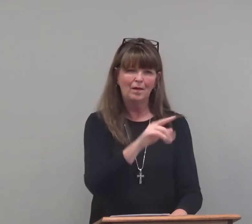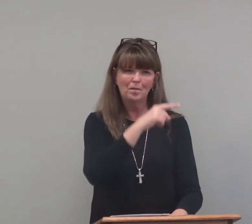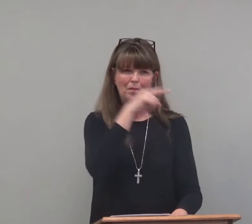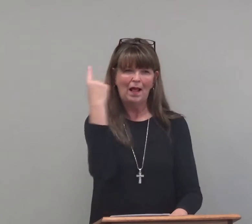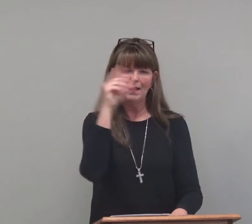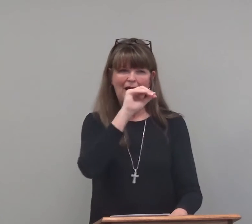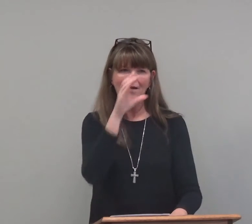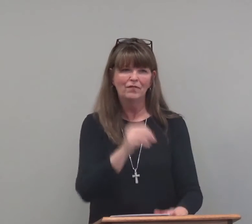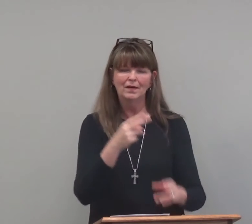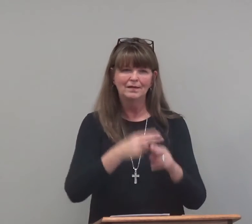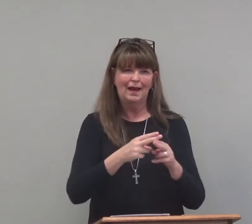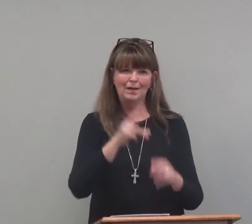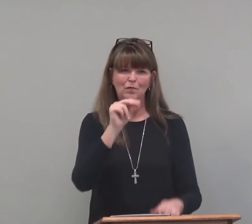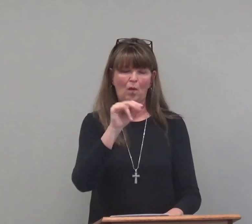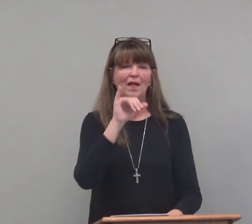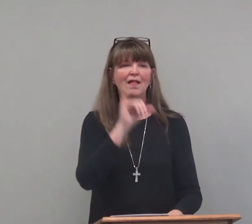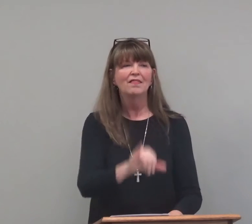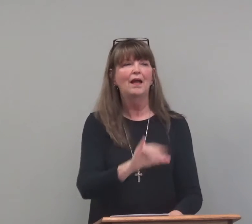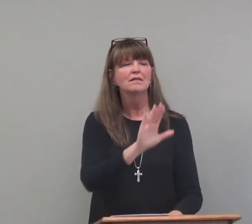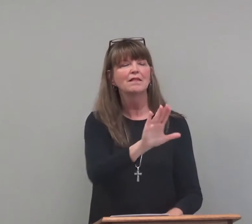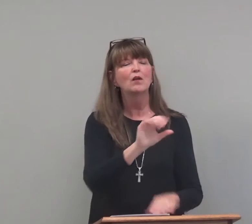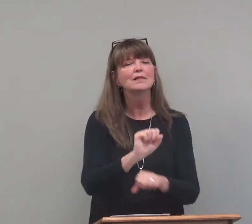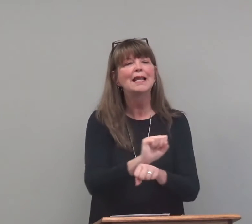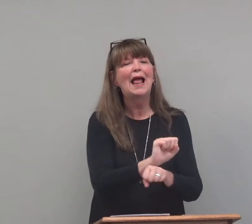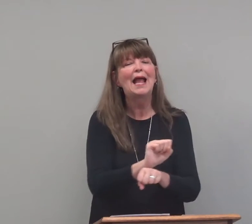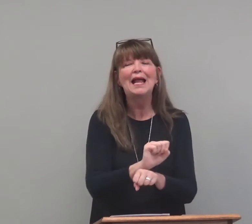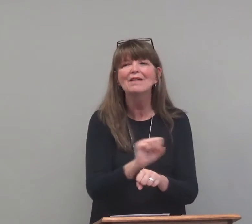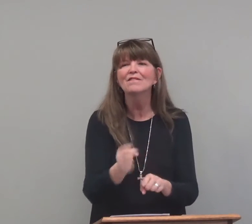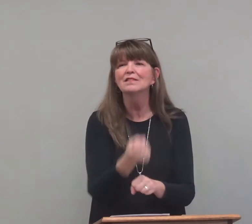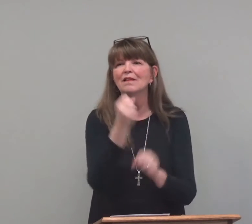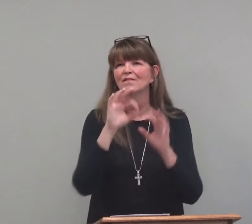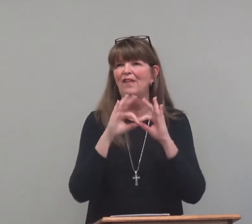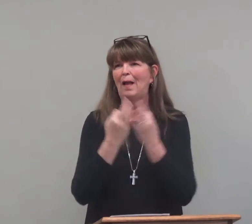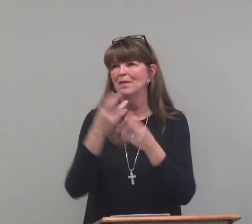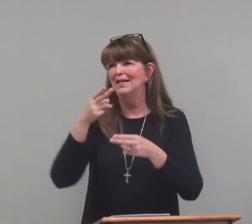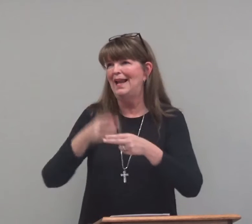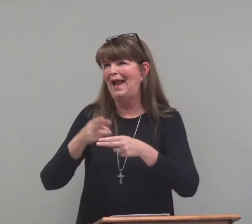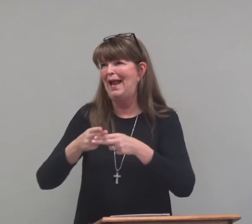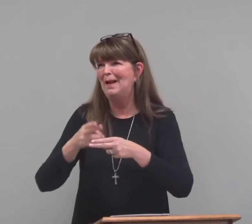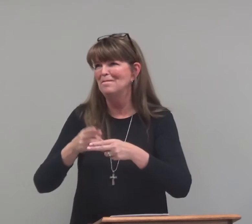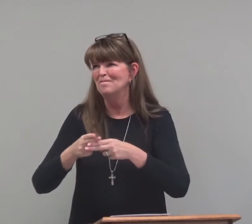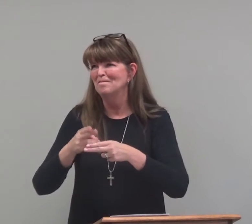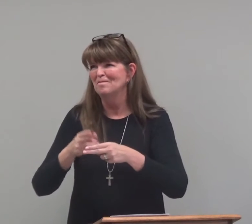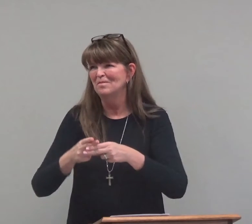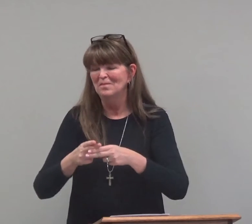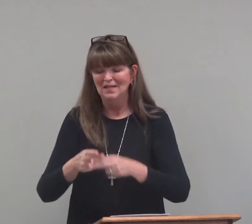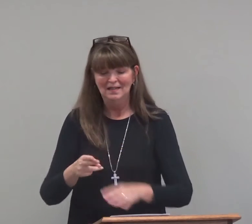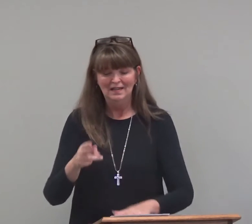really named McIntosh or Davis. Those are not African names. Those are the names of their slave holders.